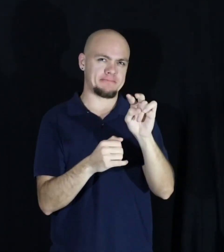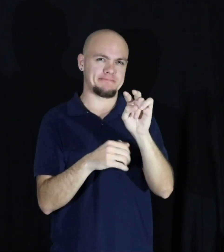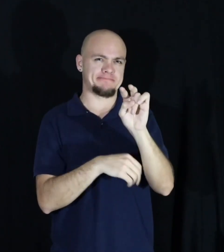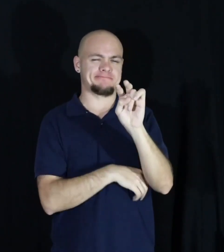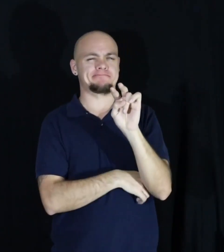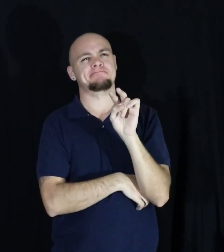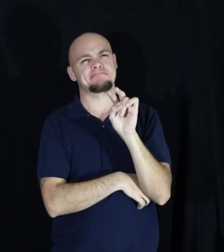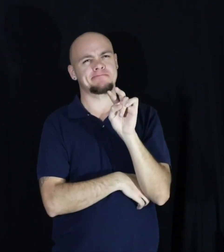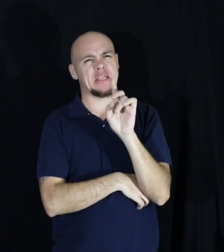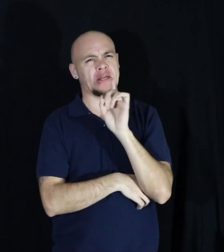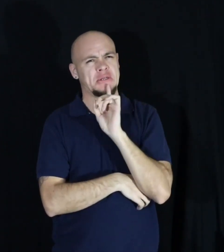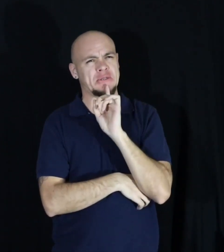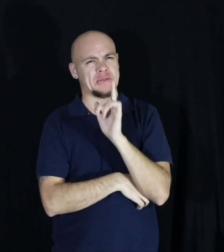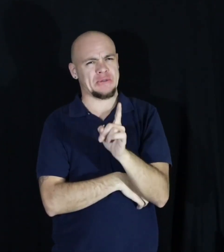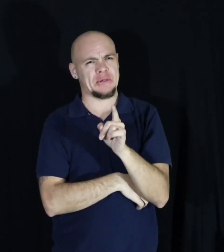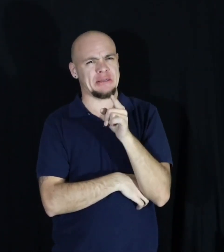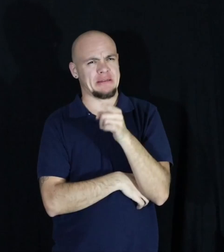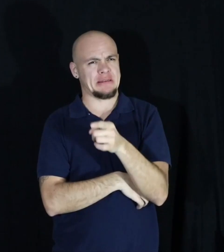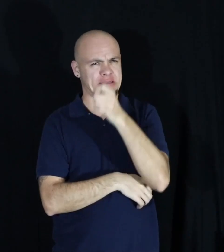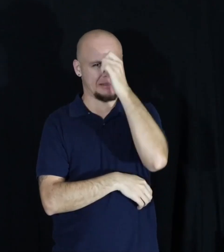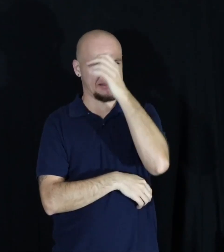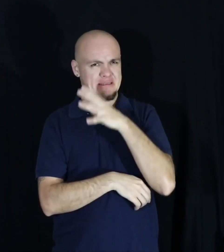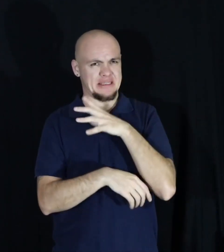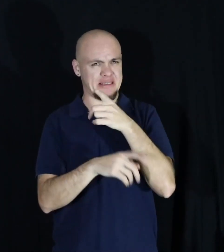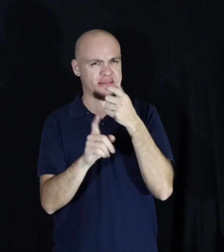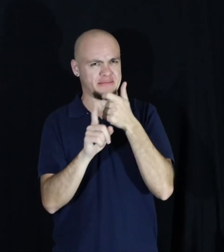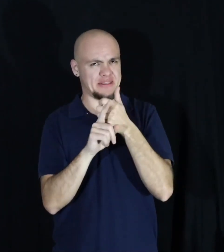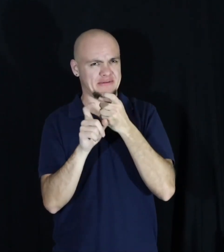giving me. Are you sure this guy's a comedian?